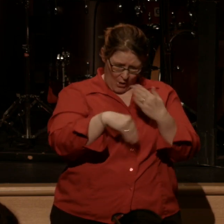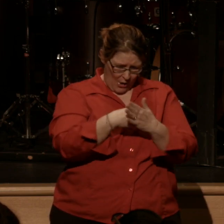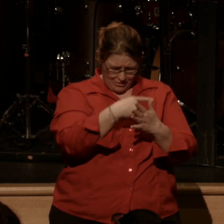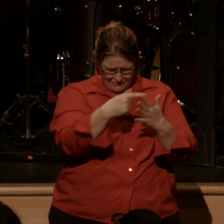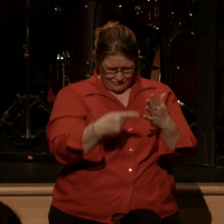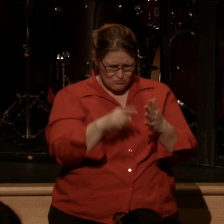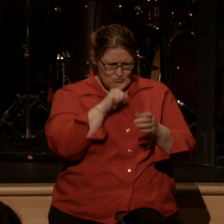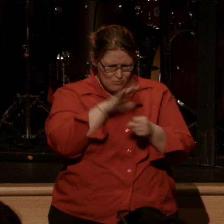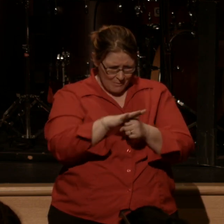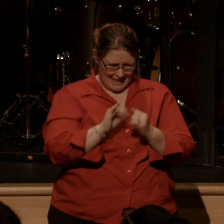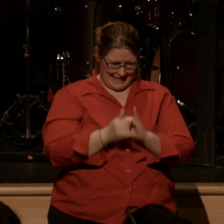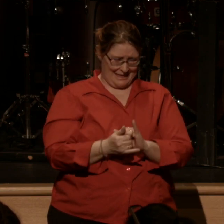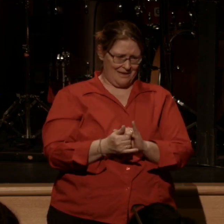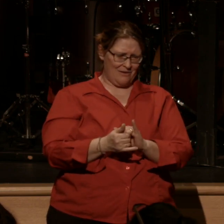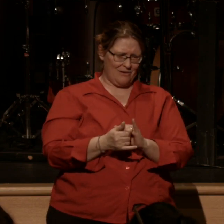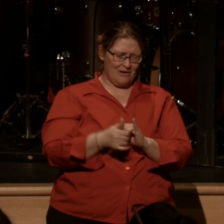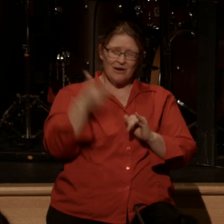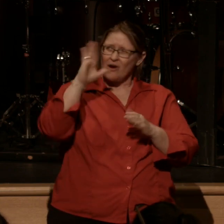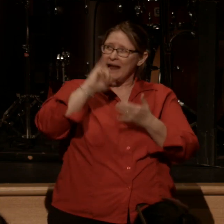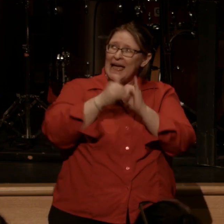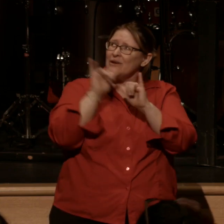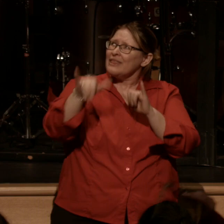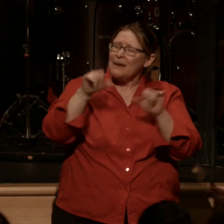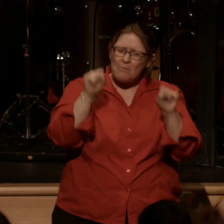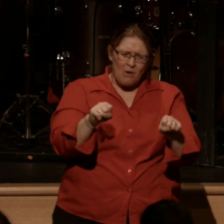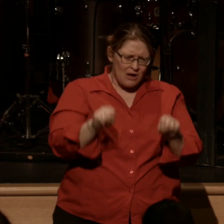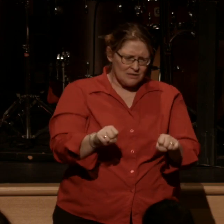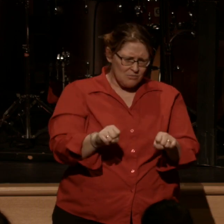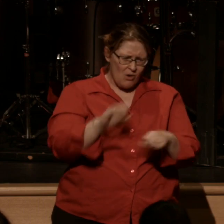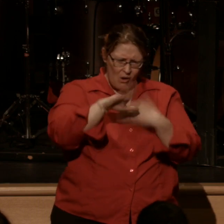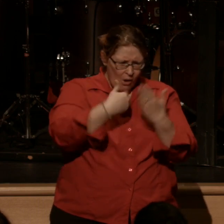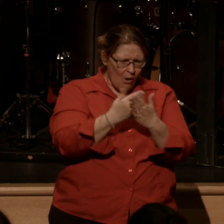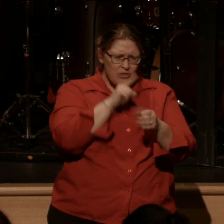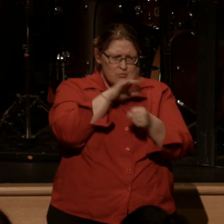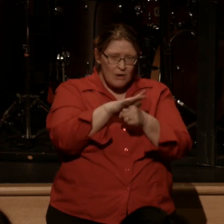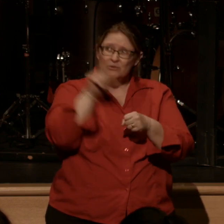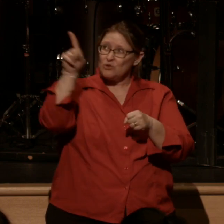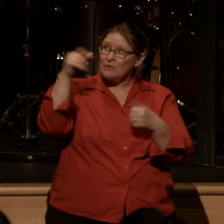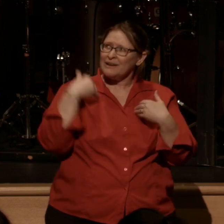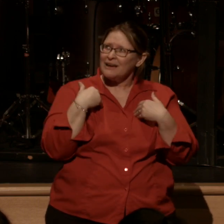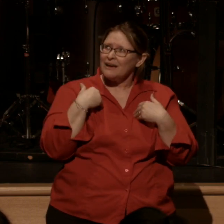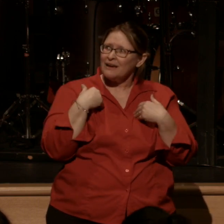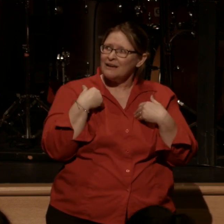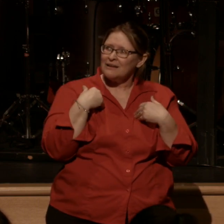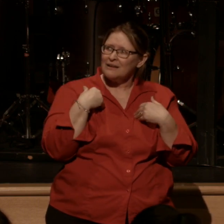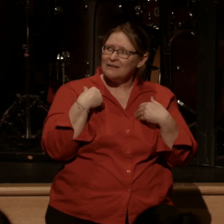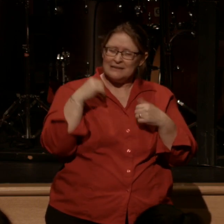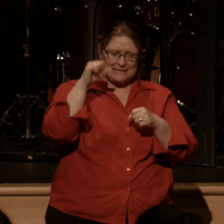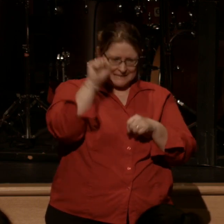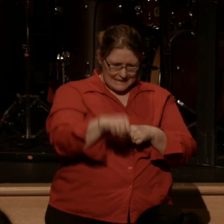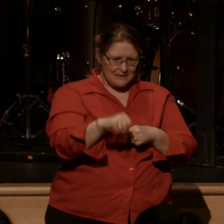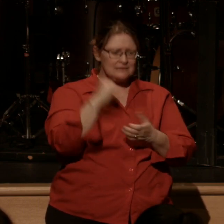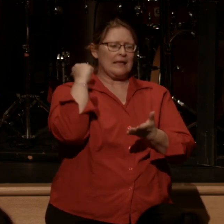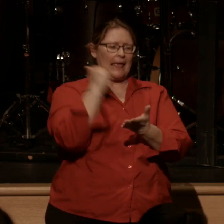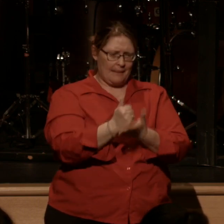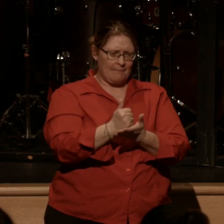those promises? God, how is it possible that all of the promises that you make are yes and amen?